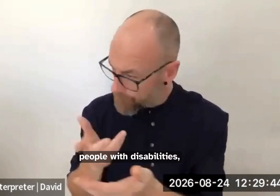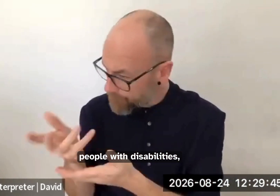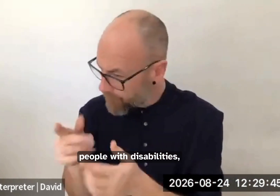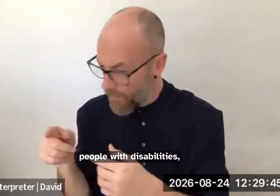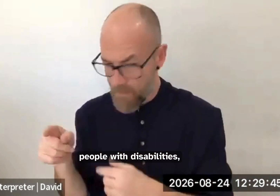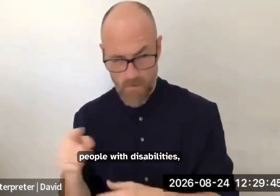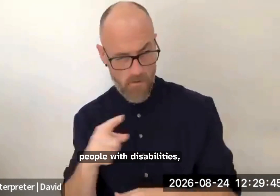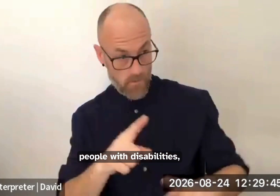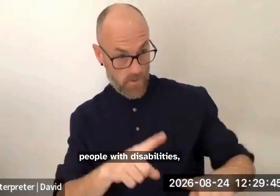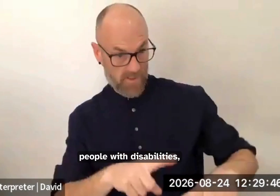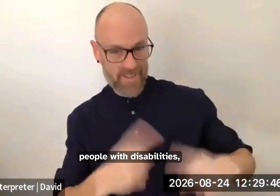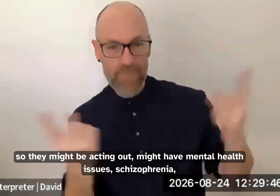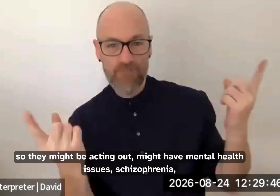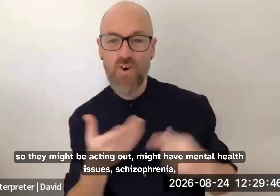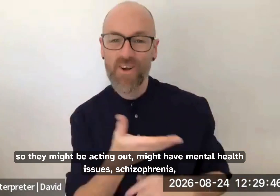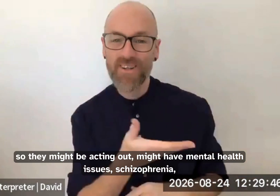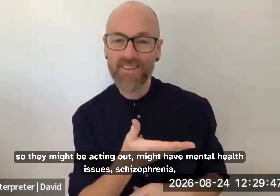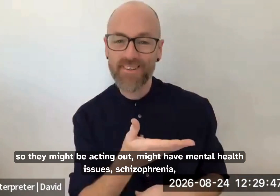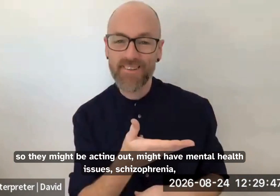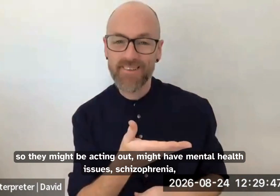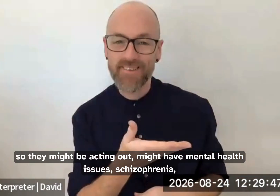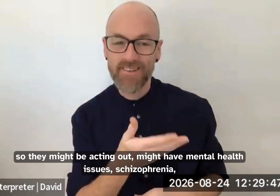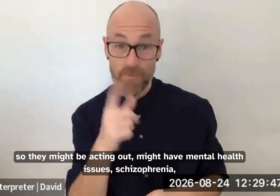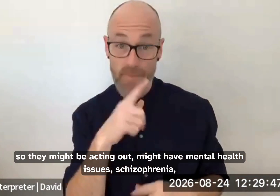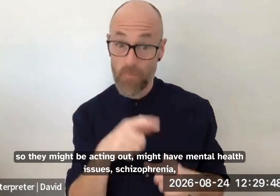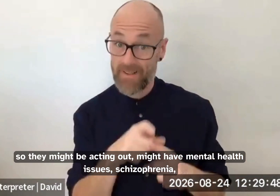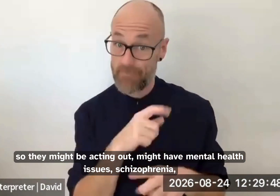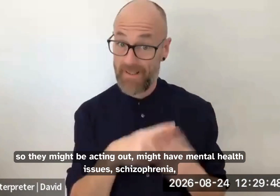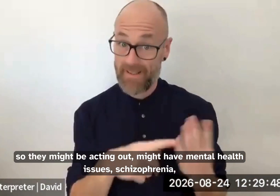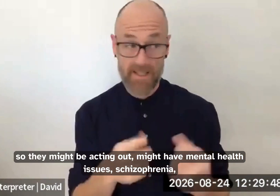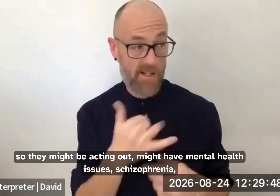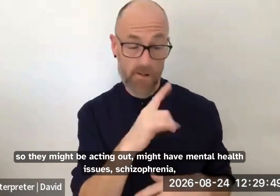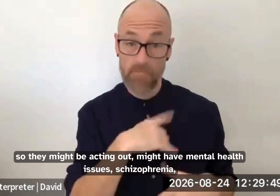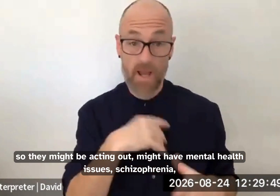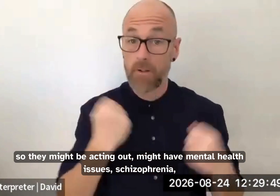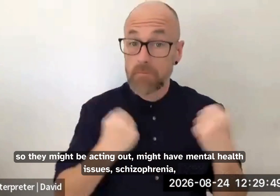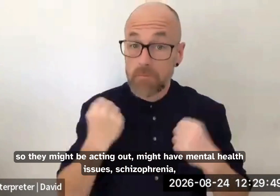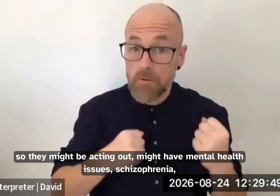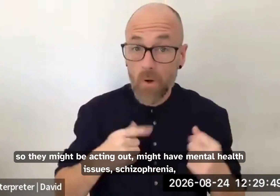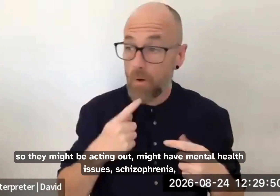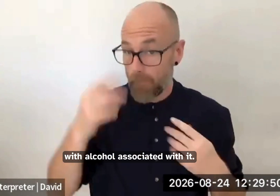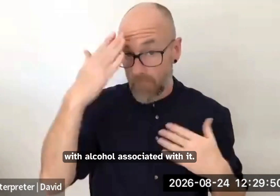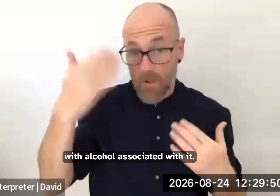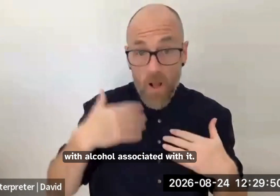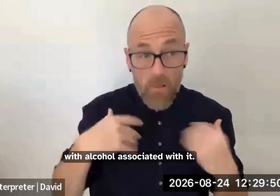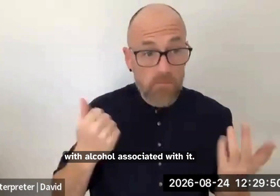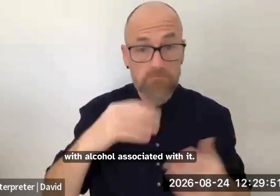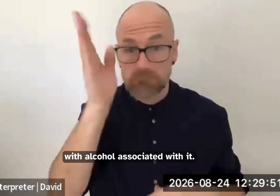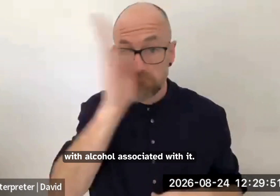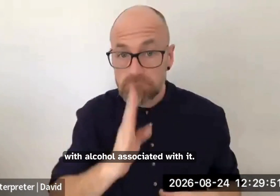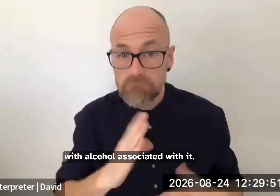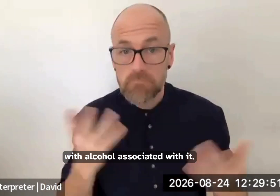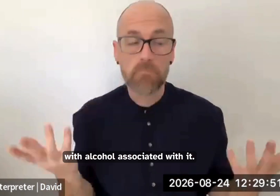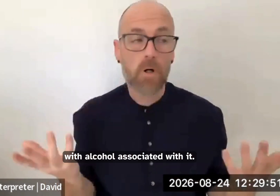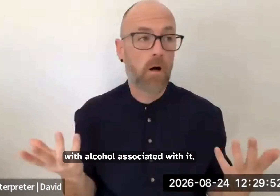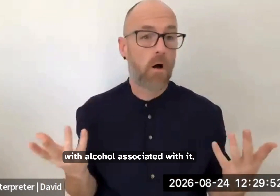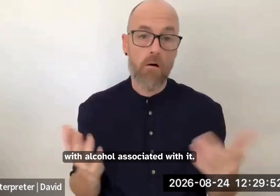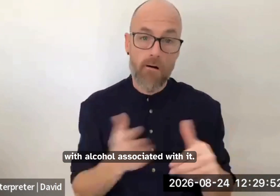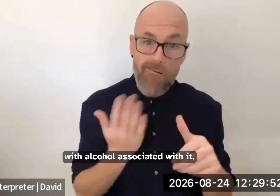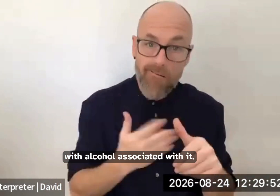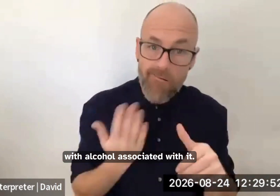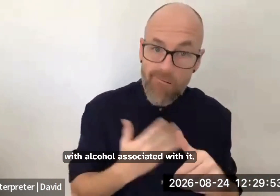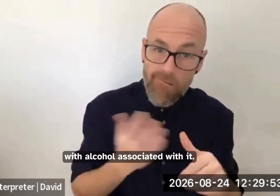Indigenous people with disabilities, so they might be acting out, might have mental health issues, schizophrenia, with